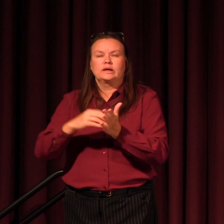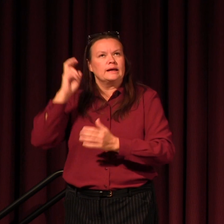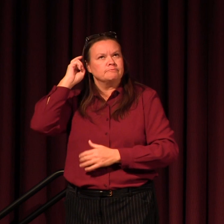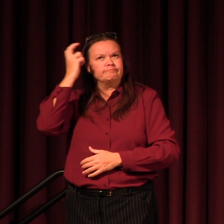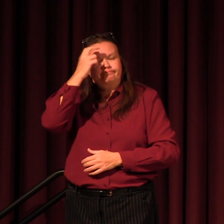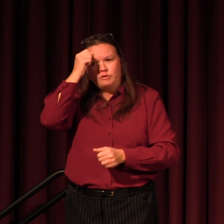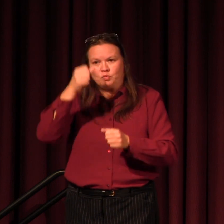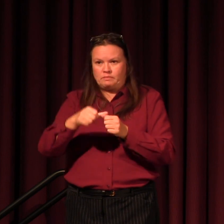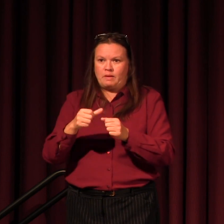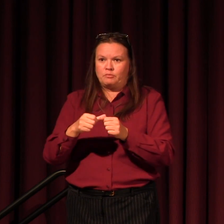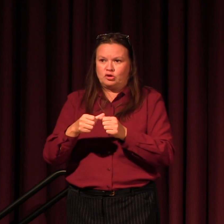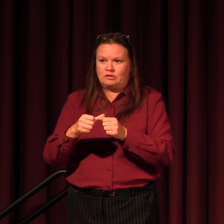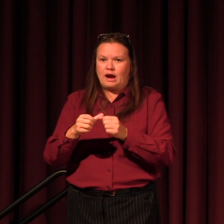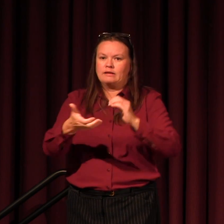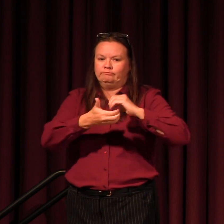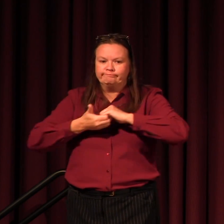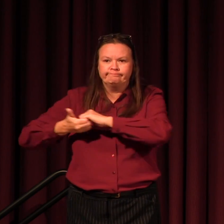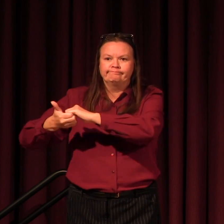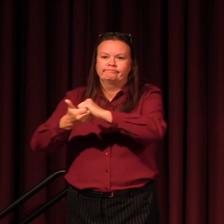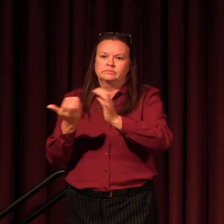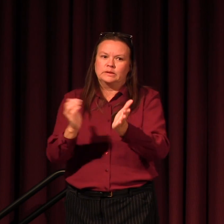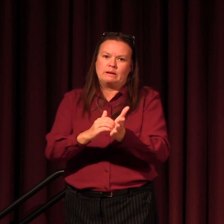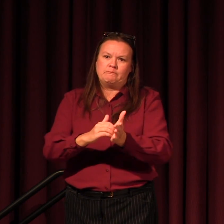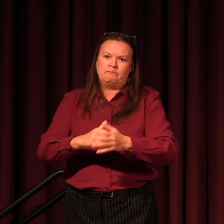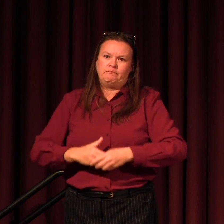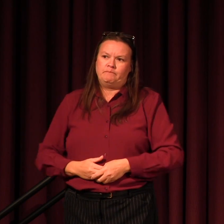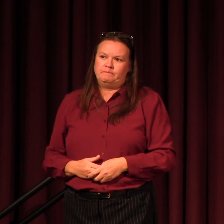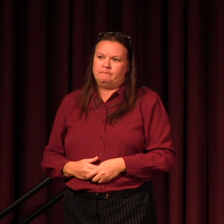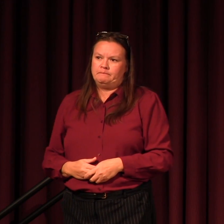So here is,